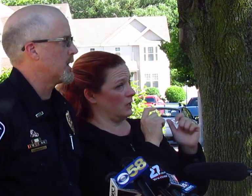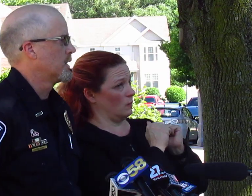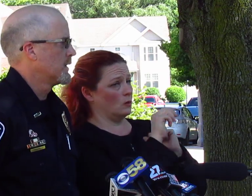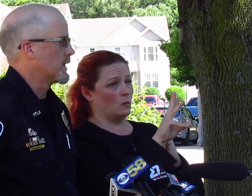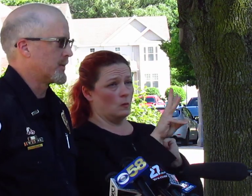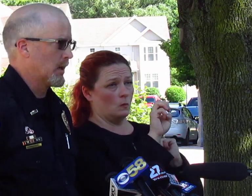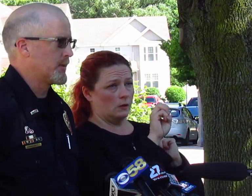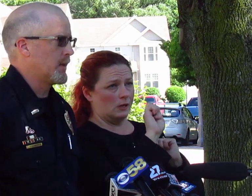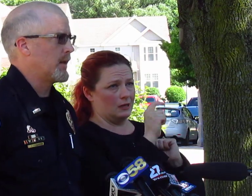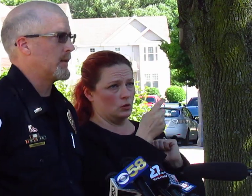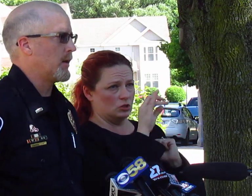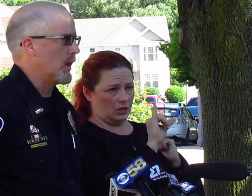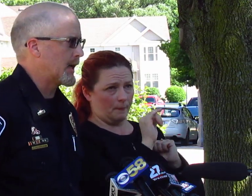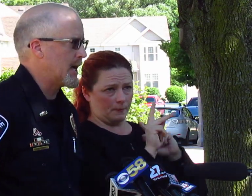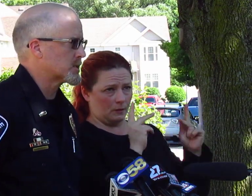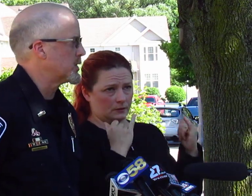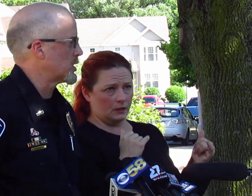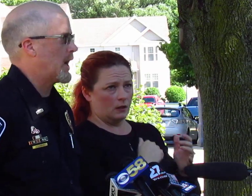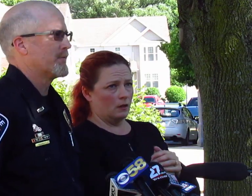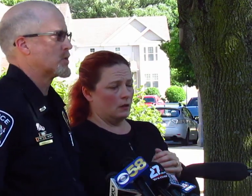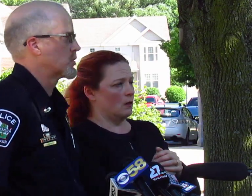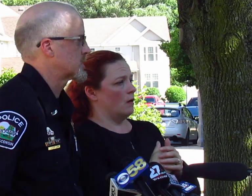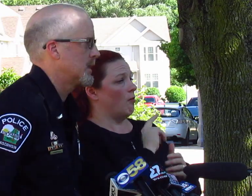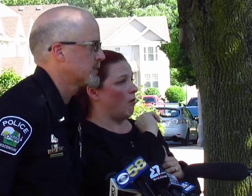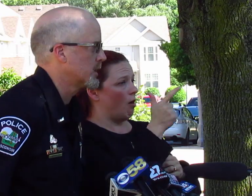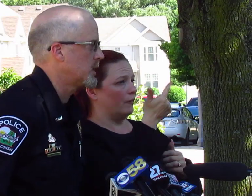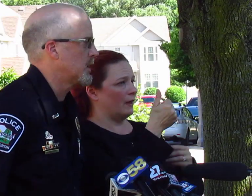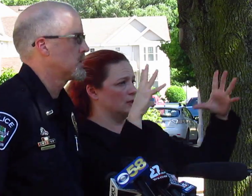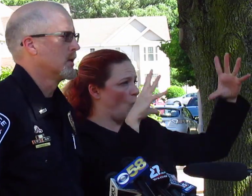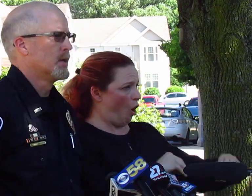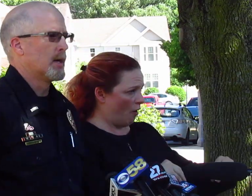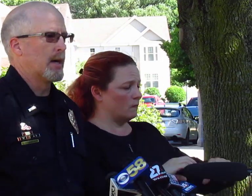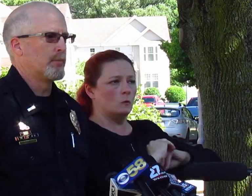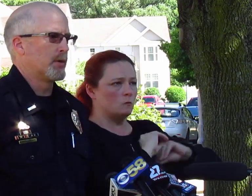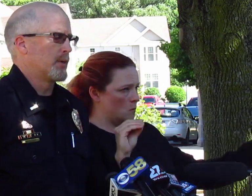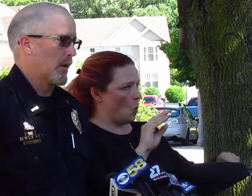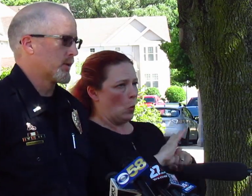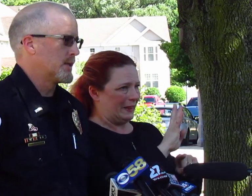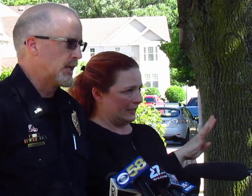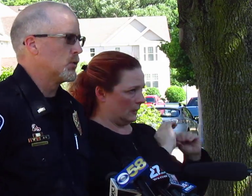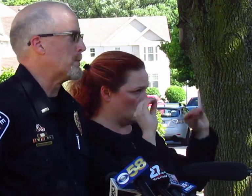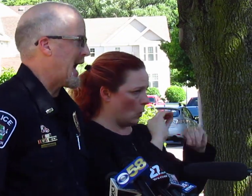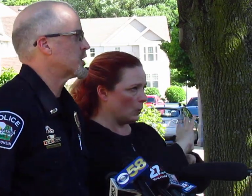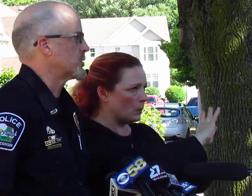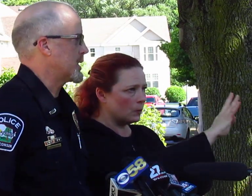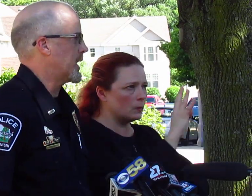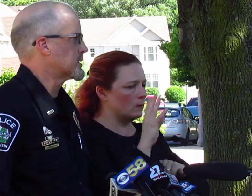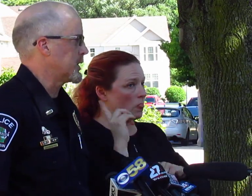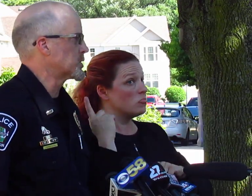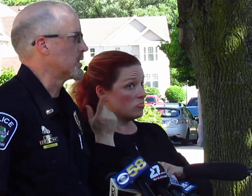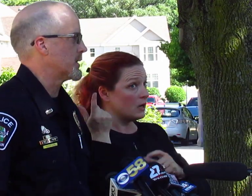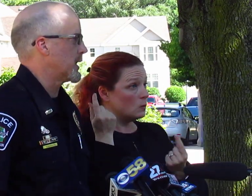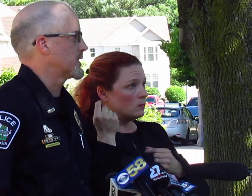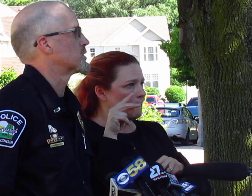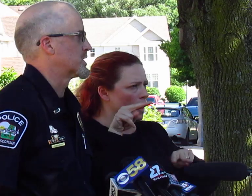today, that they're out there and all the gas has been shut off, there's no signs of leakage. They're out there continually monitoring that to